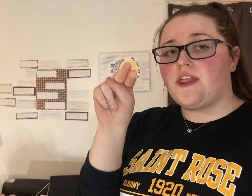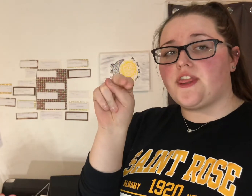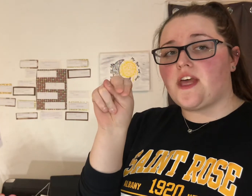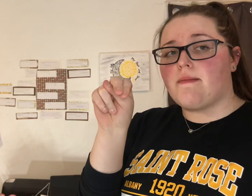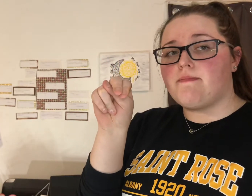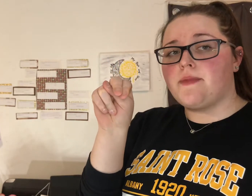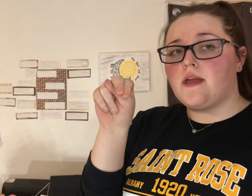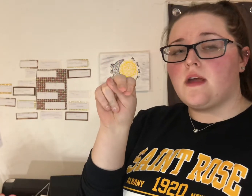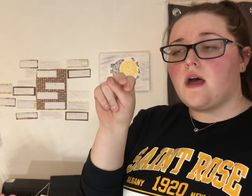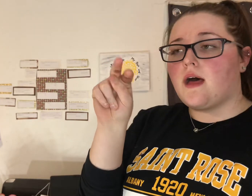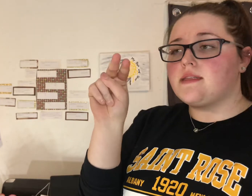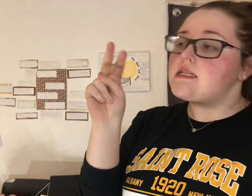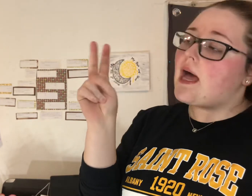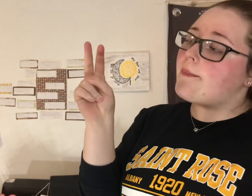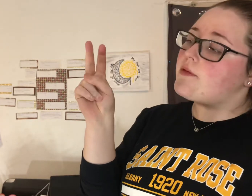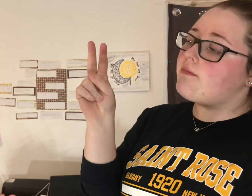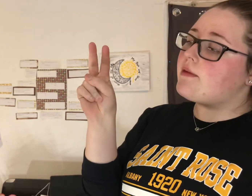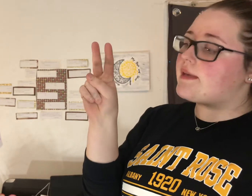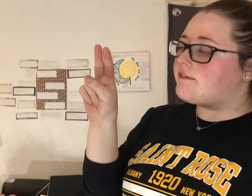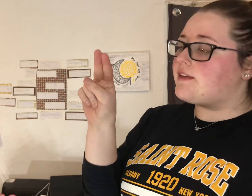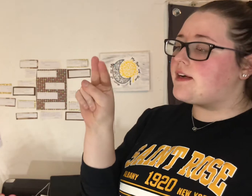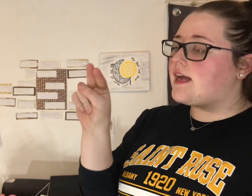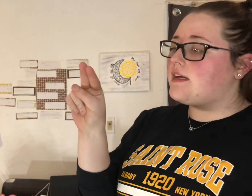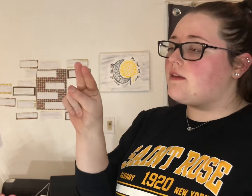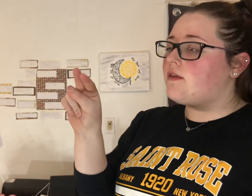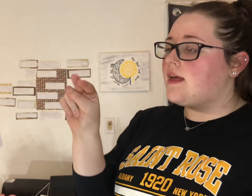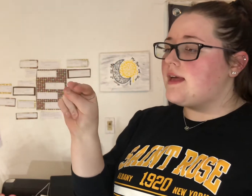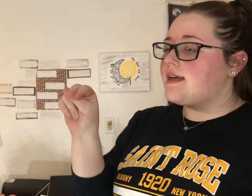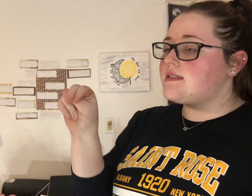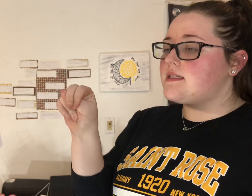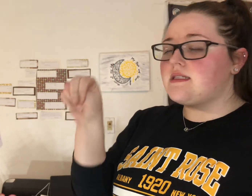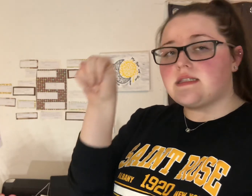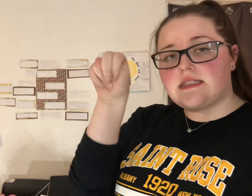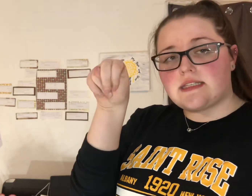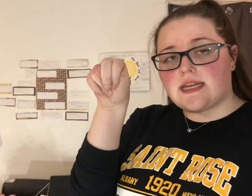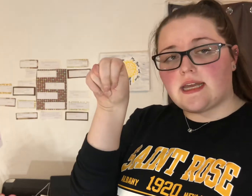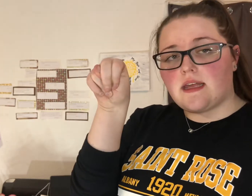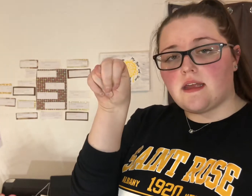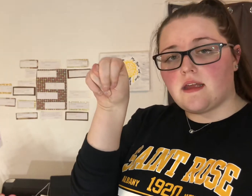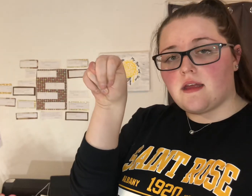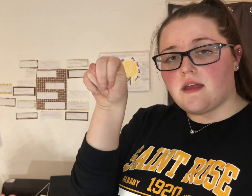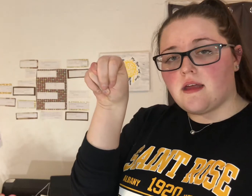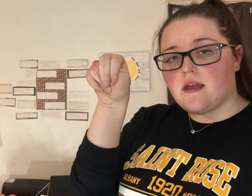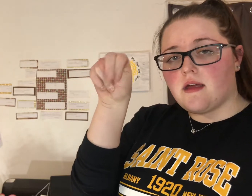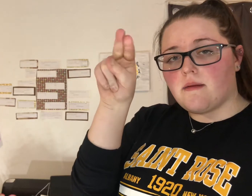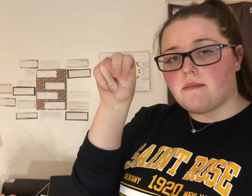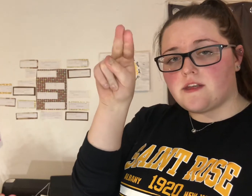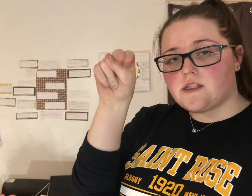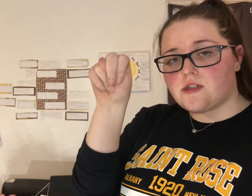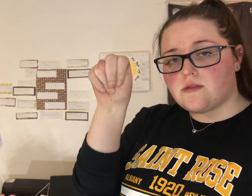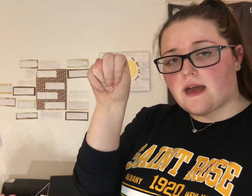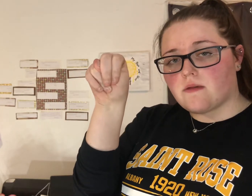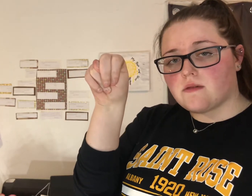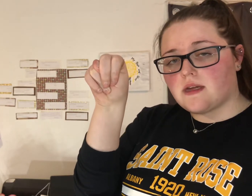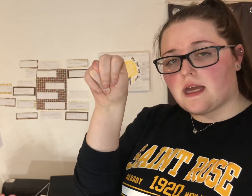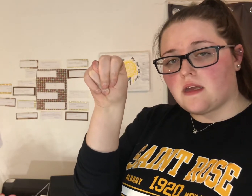thumb on top of my ring finger kind of, and stick these two down, okay?